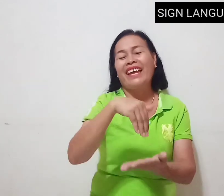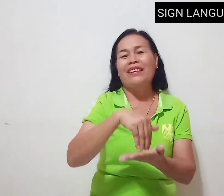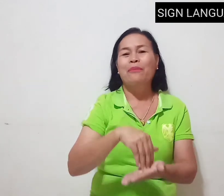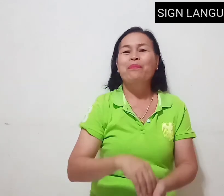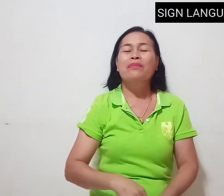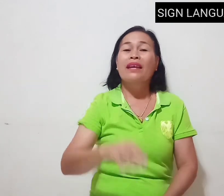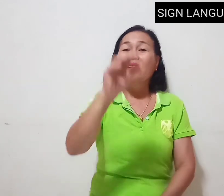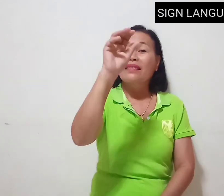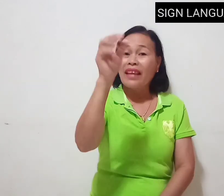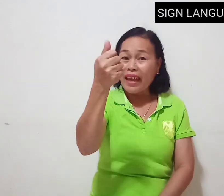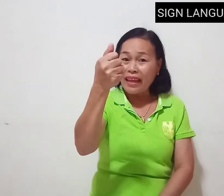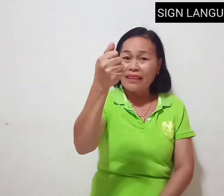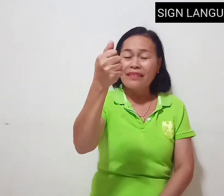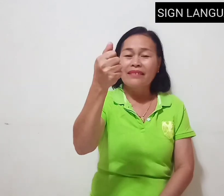Again, 10,